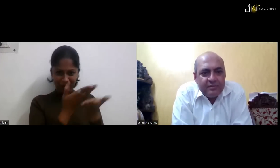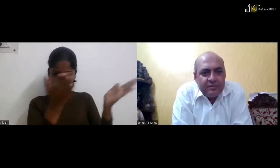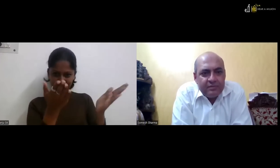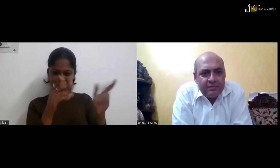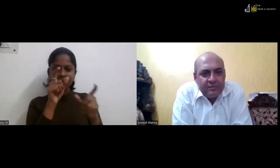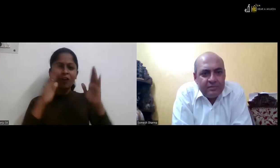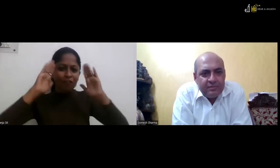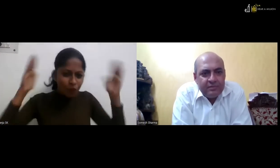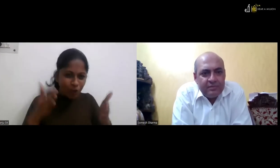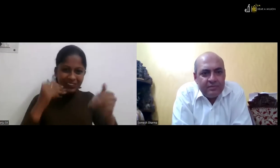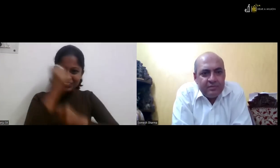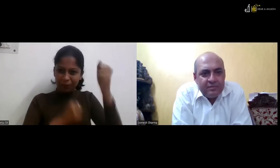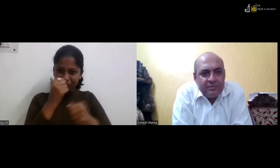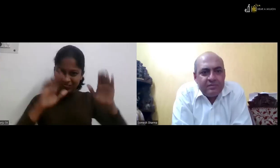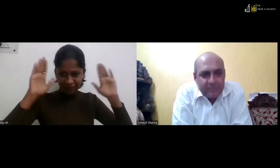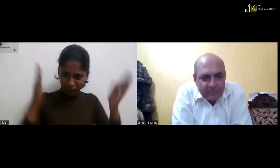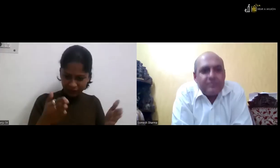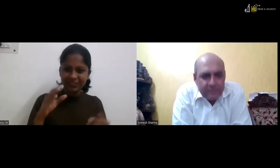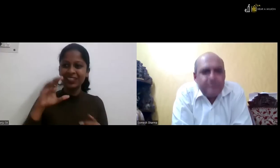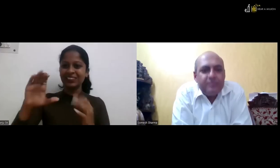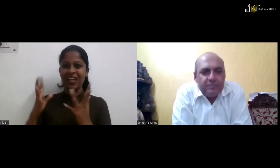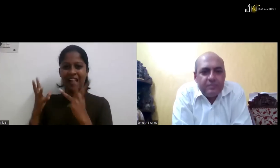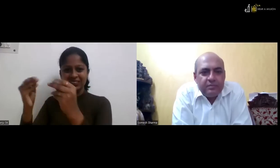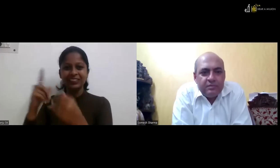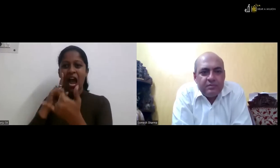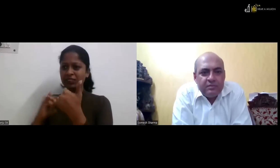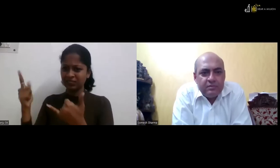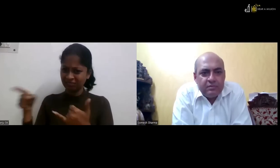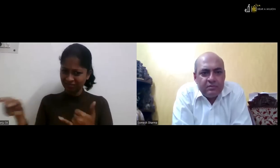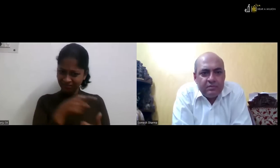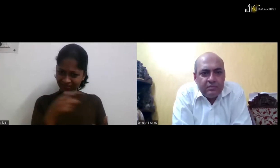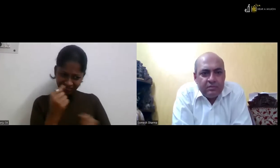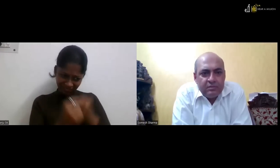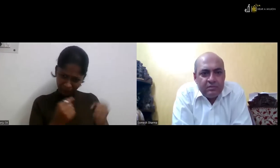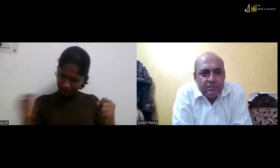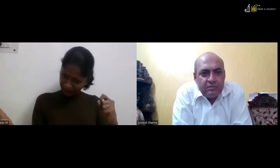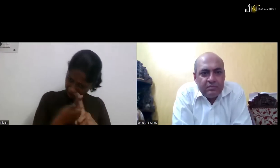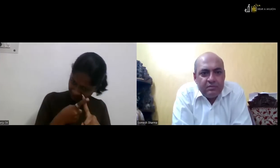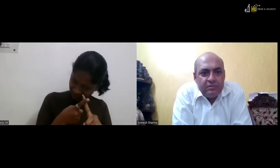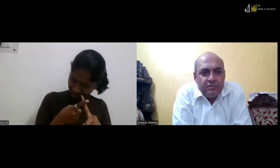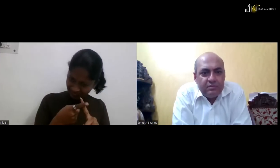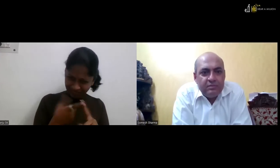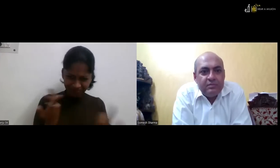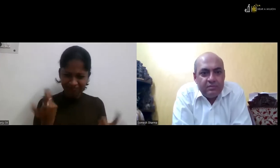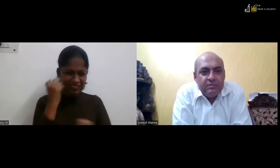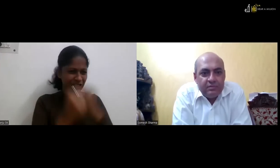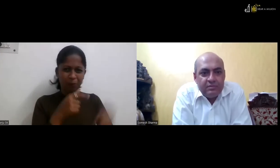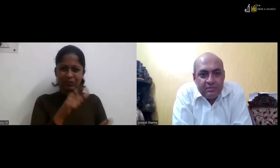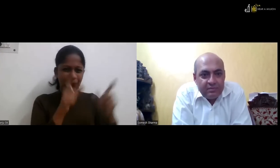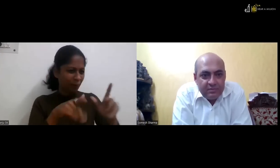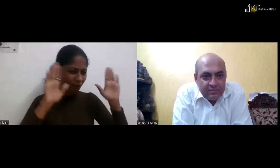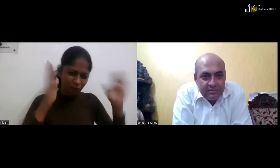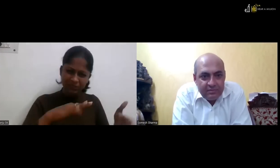you. Um, like you are being into sports, so how this is interrelated with